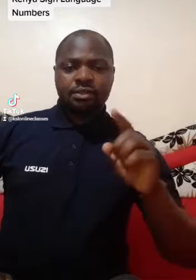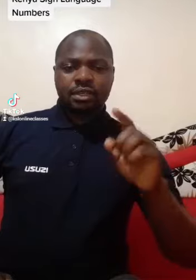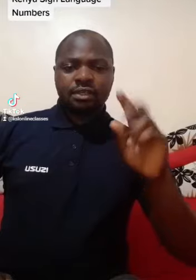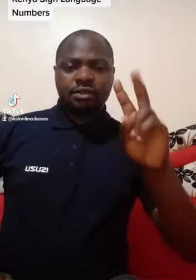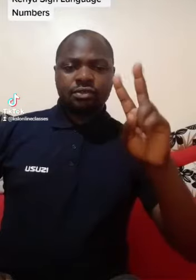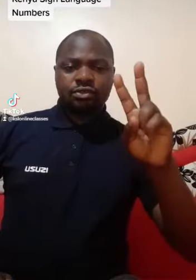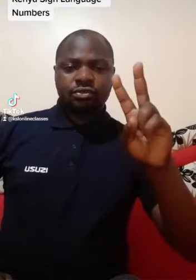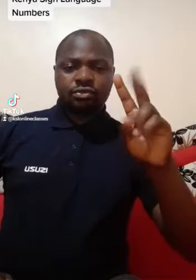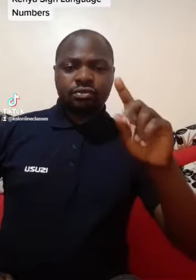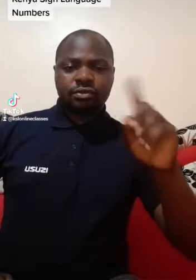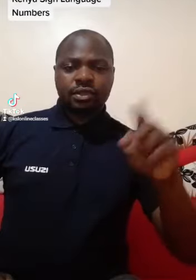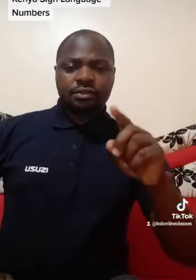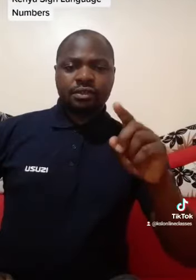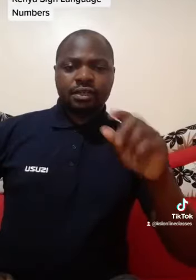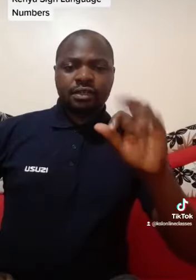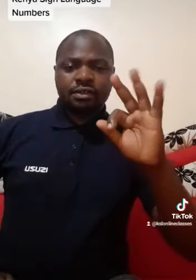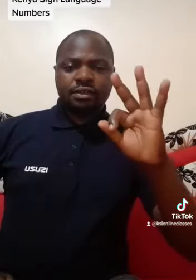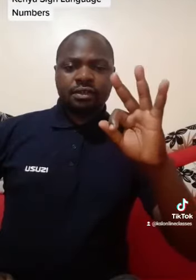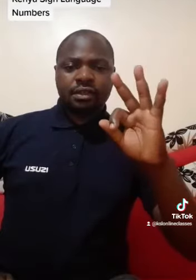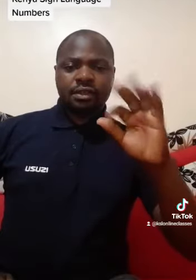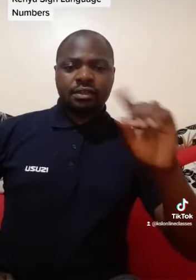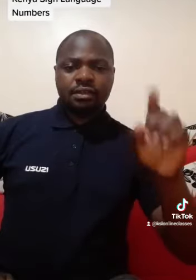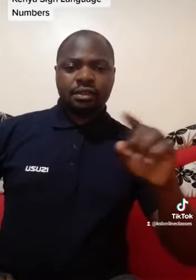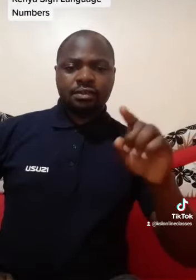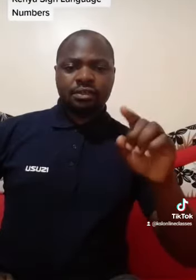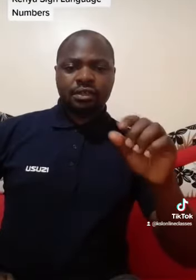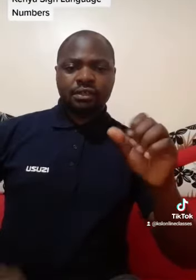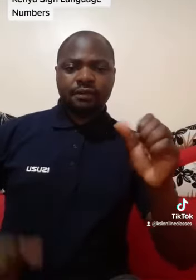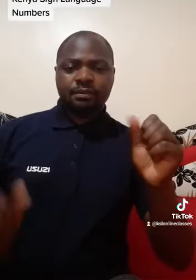1000, 2000, 3000,